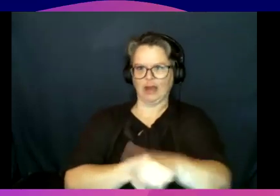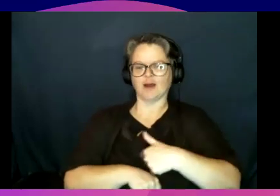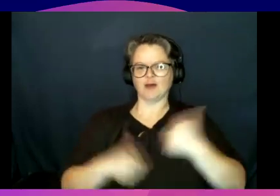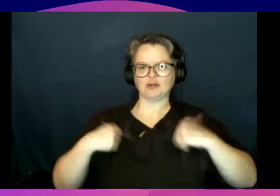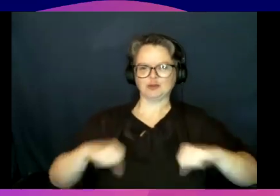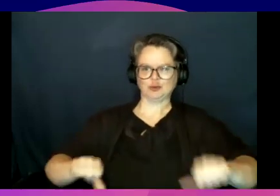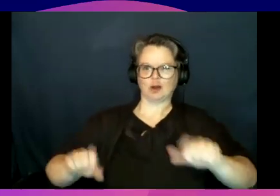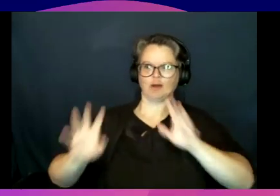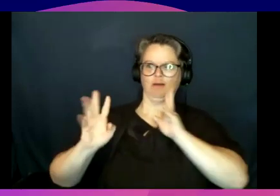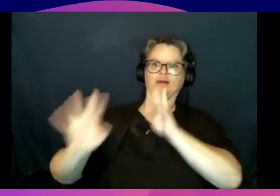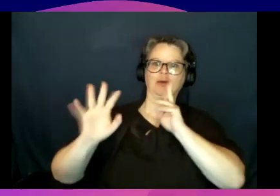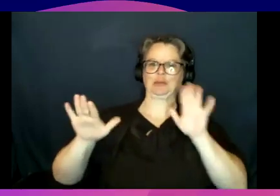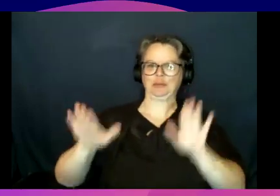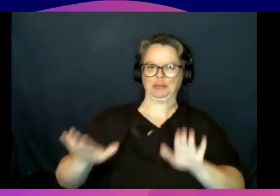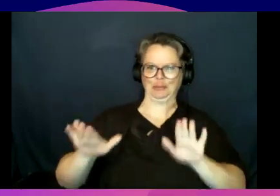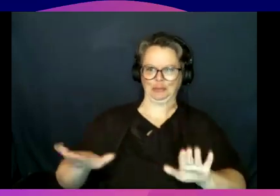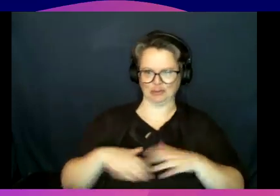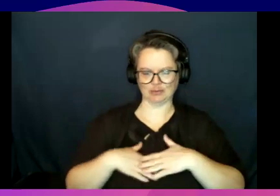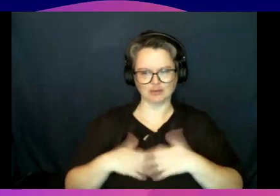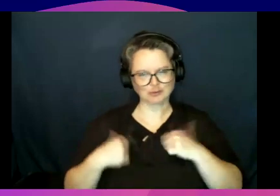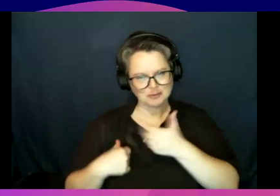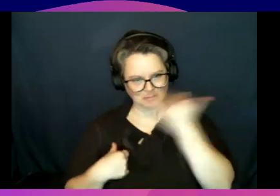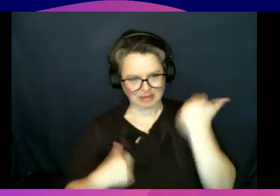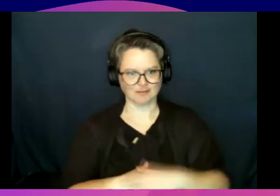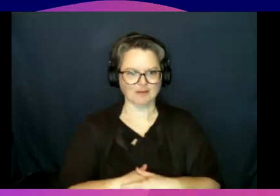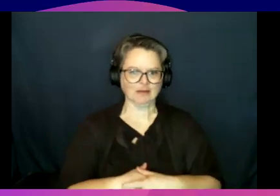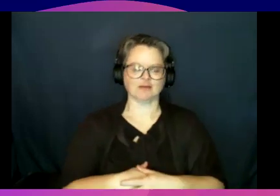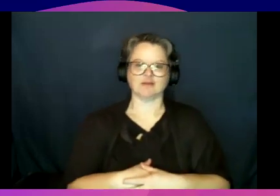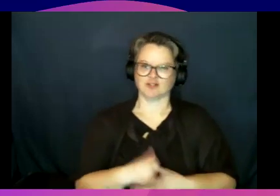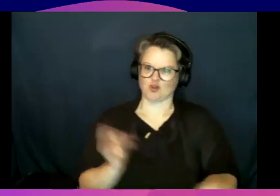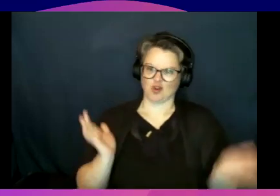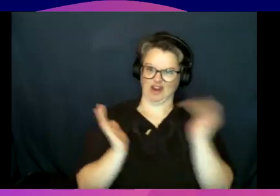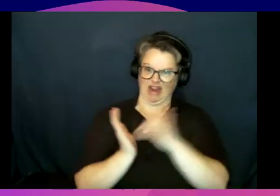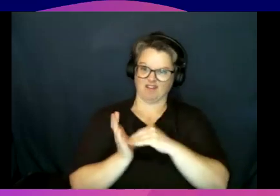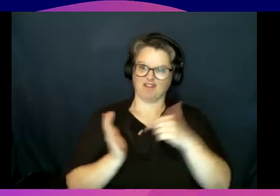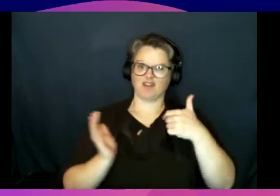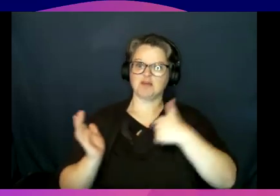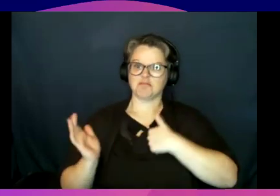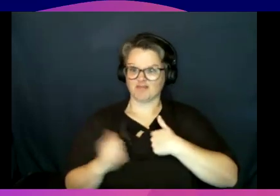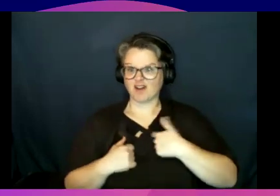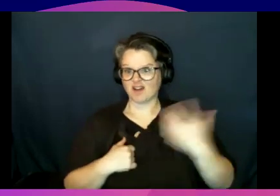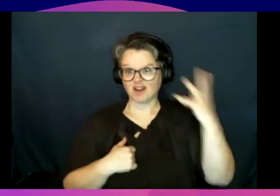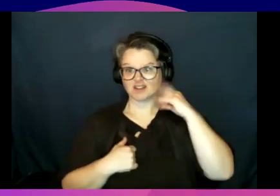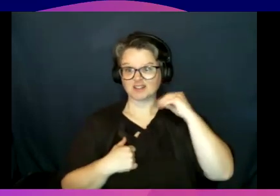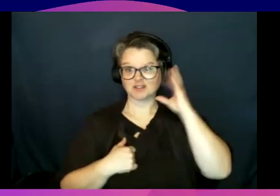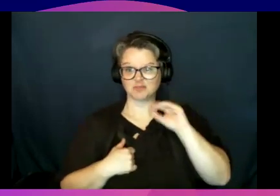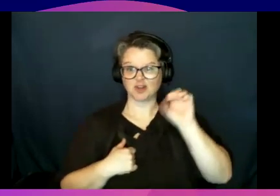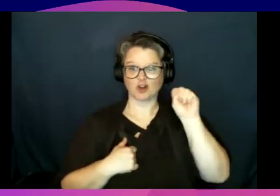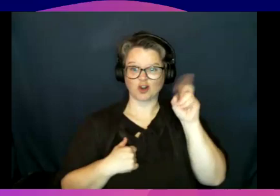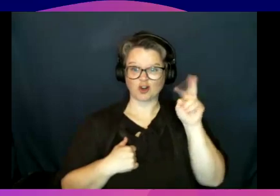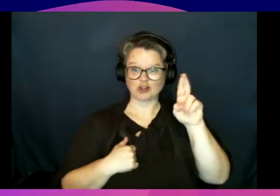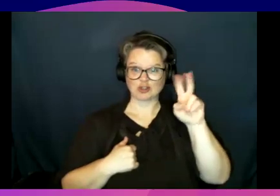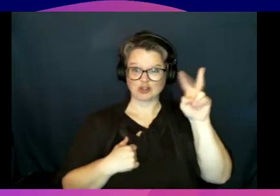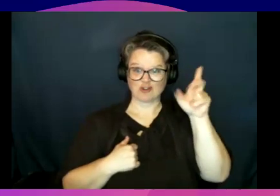work, I've worked in anti-violence and gender-based violence spaces as a survivor, a researcher,